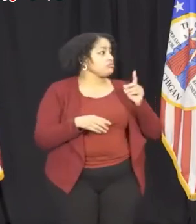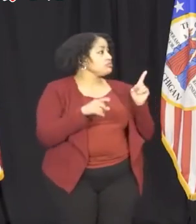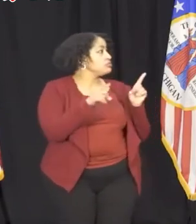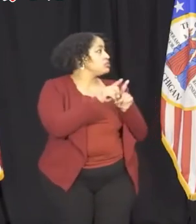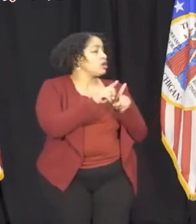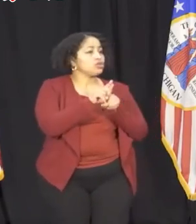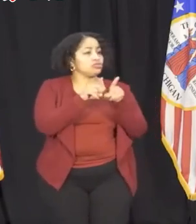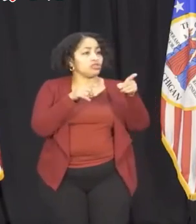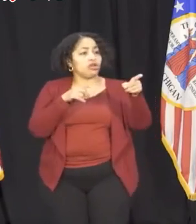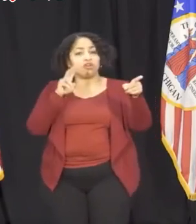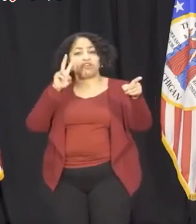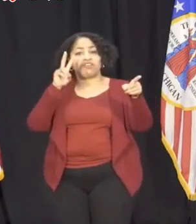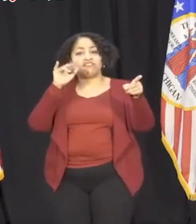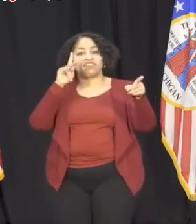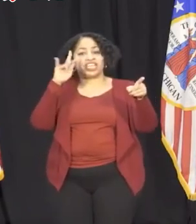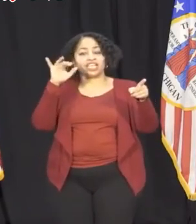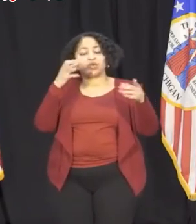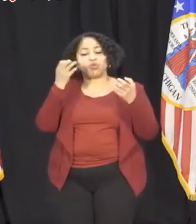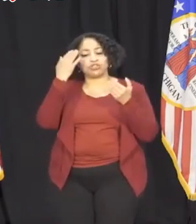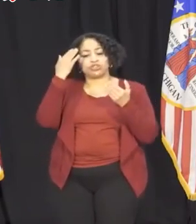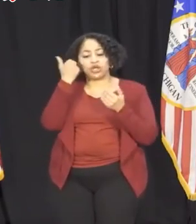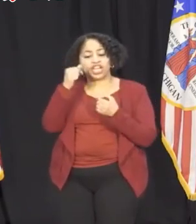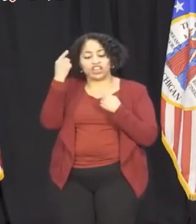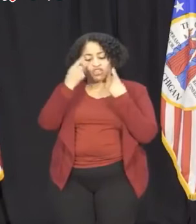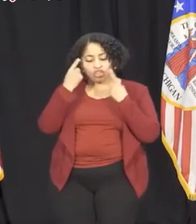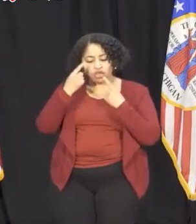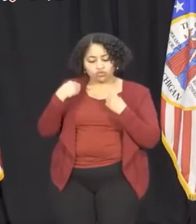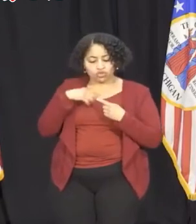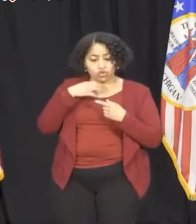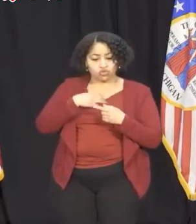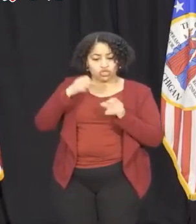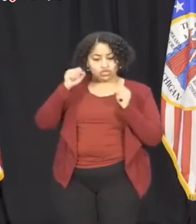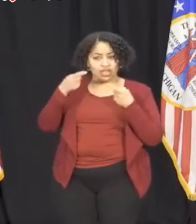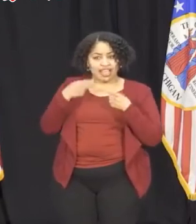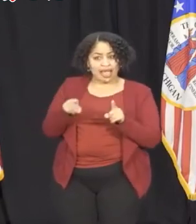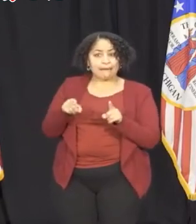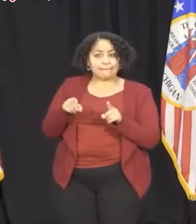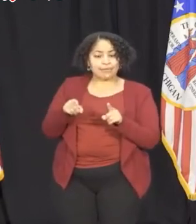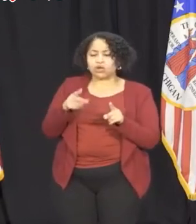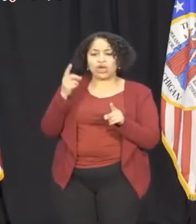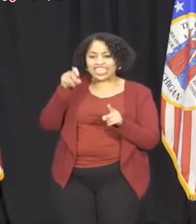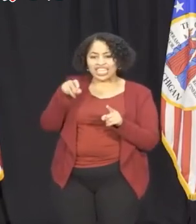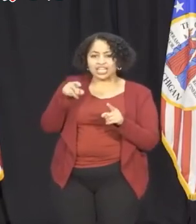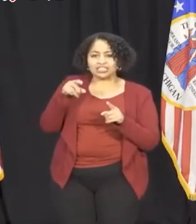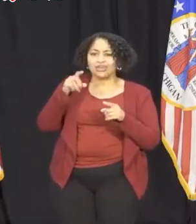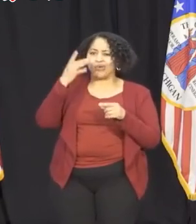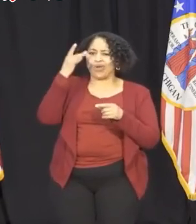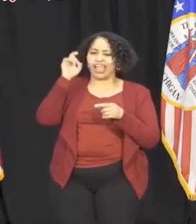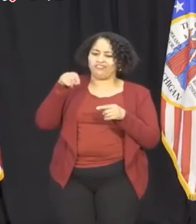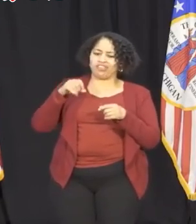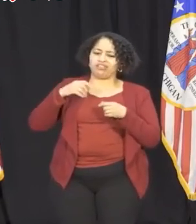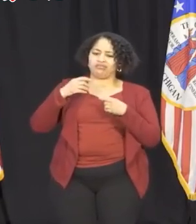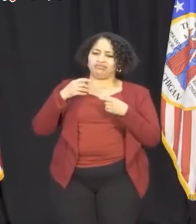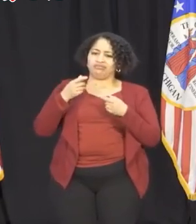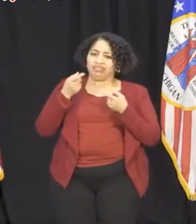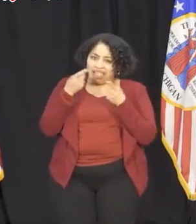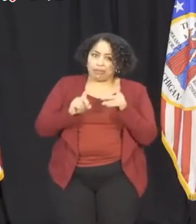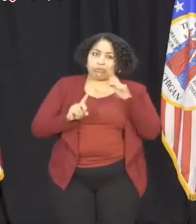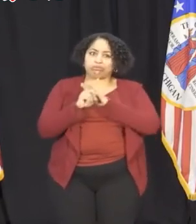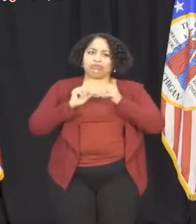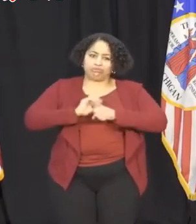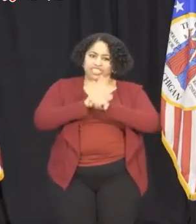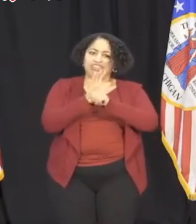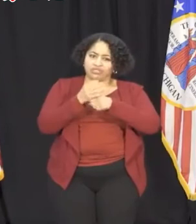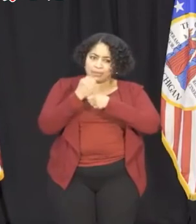also wanted to know whether there were any thoughts about, you know, do we wish that this could have happened, or did it need to take a pandemic to